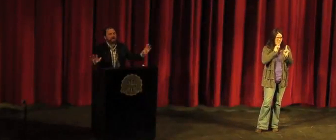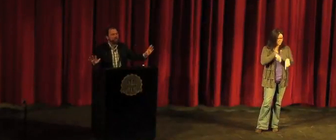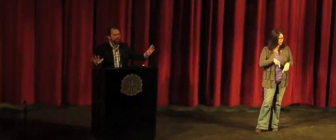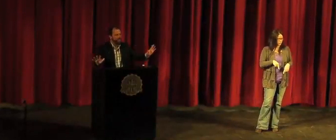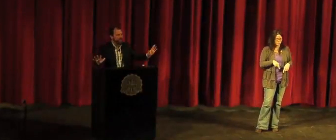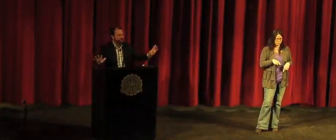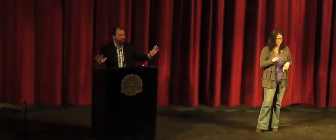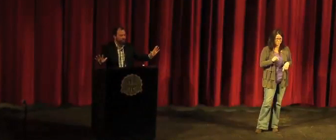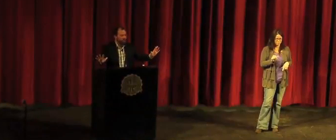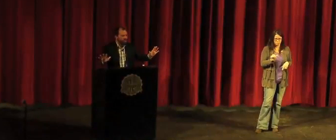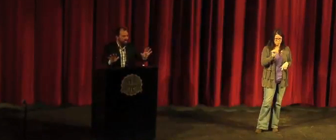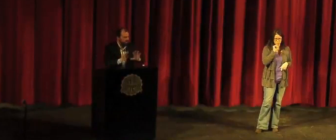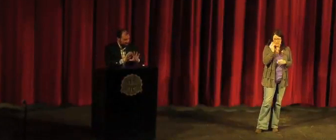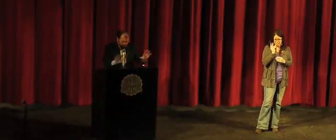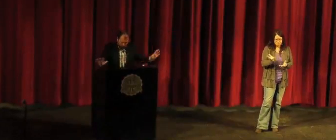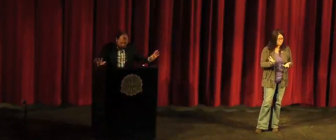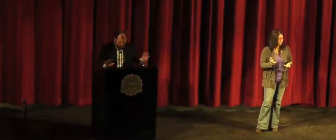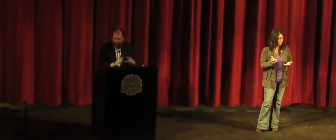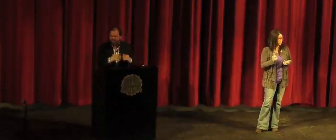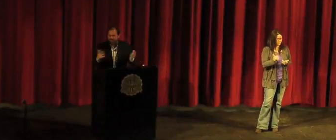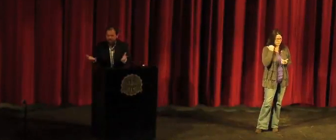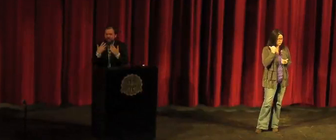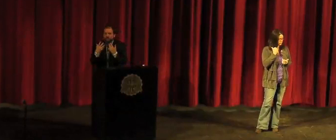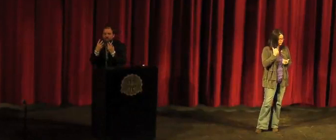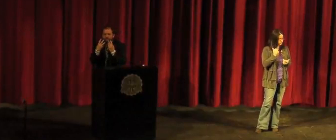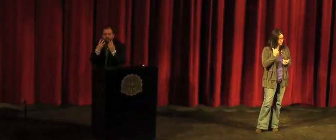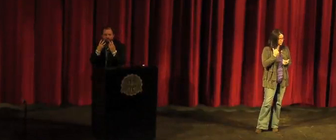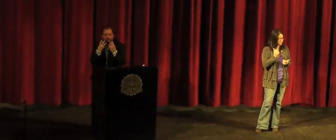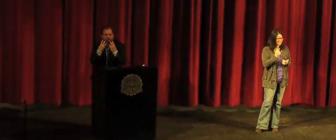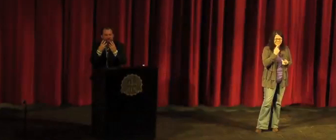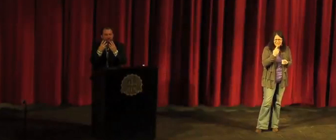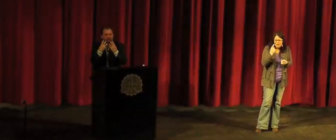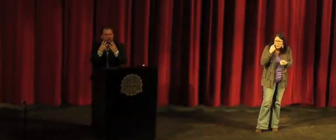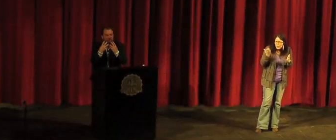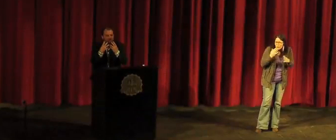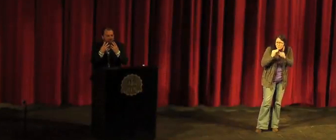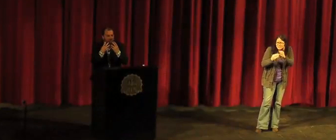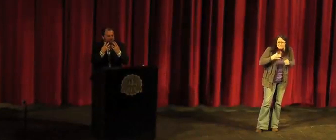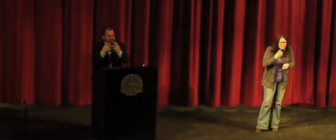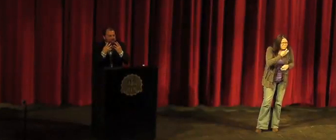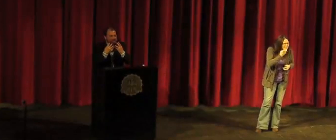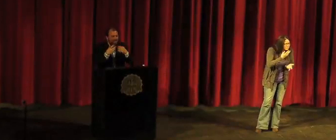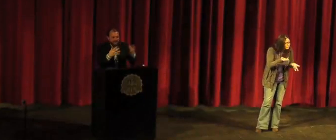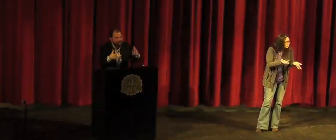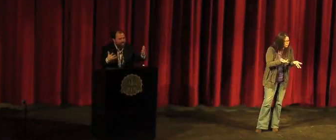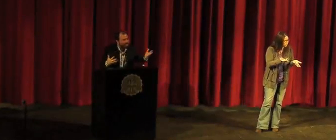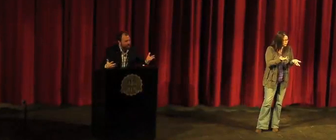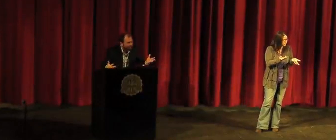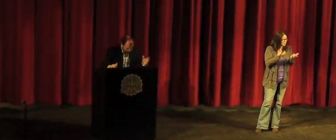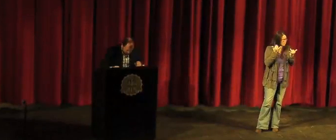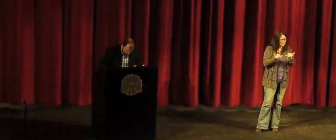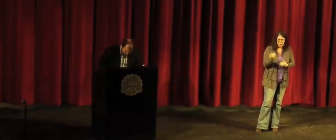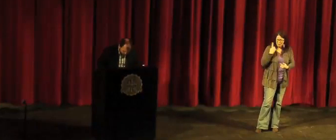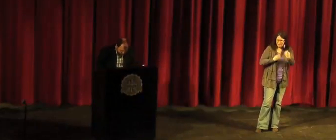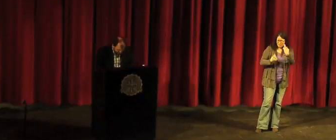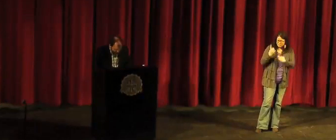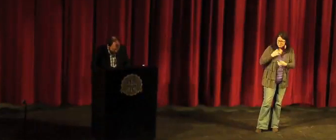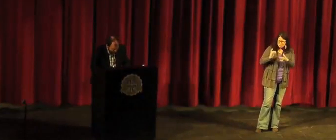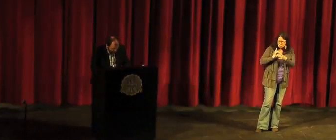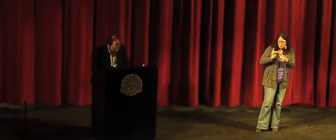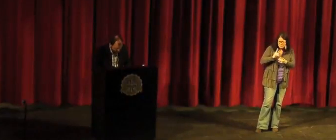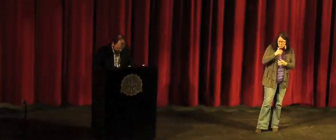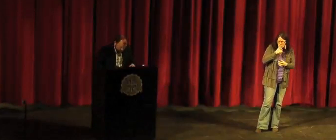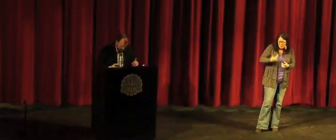He's not going down that road. He refuses. He says, "I thought you came here to fix my speech. And now you're asking me all these stories